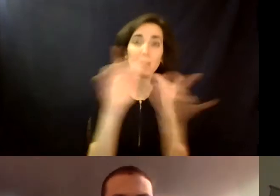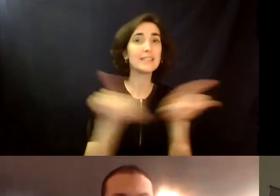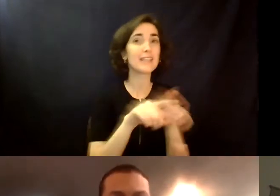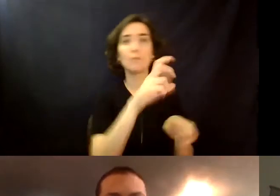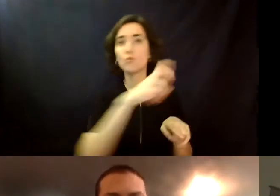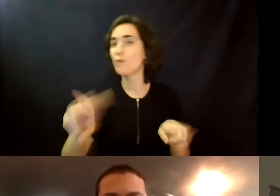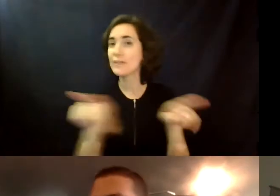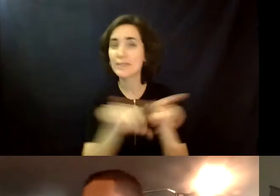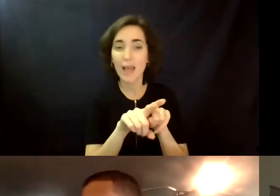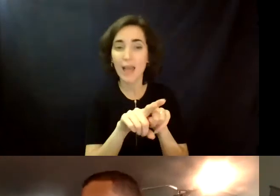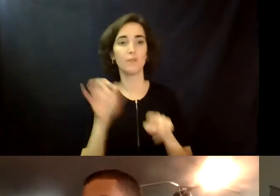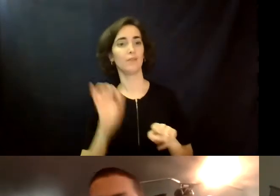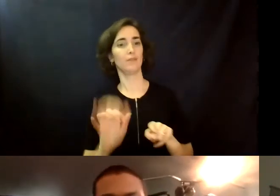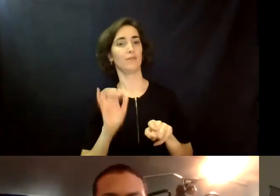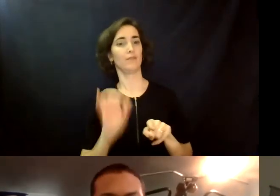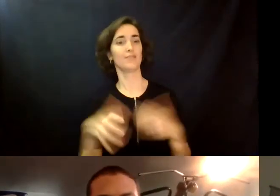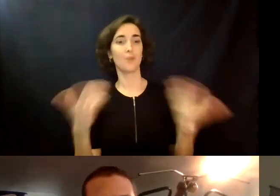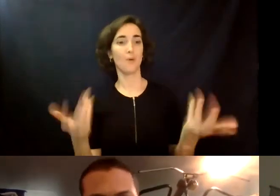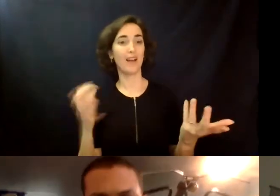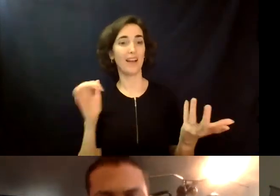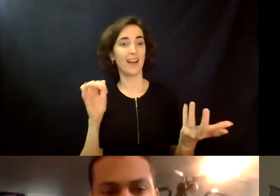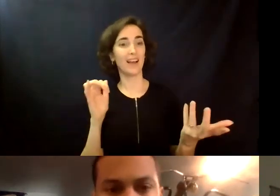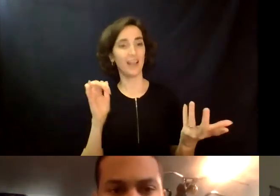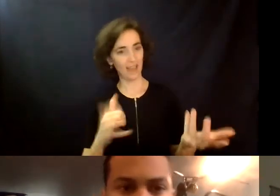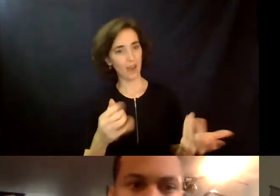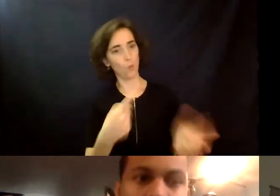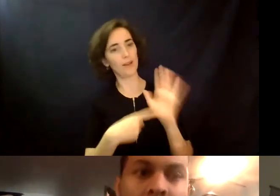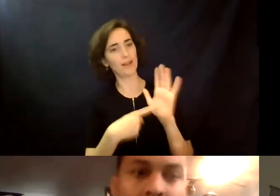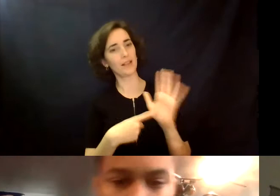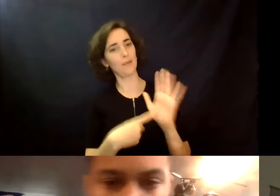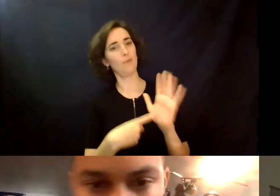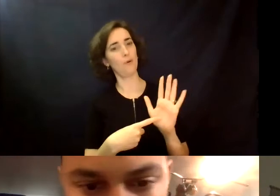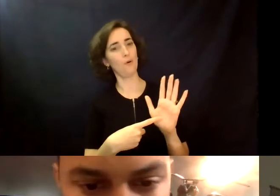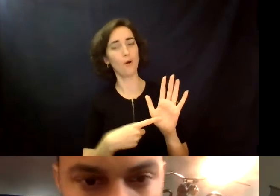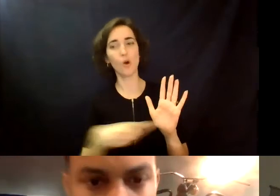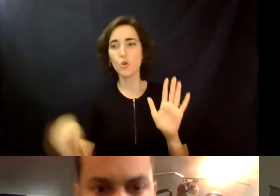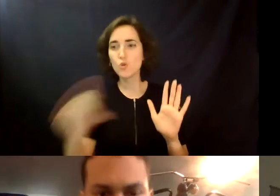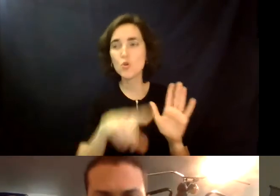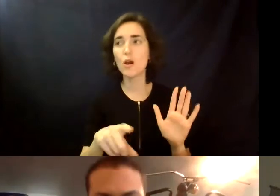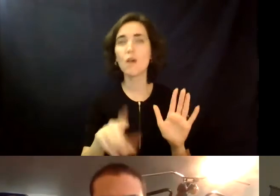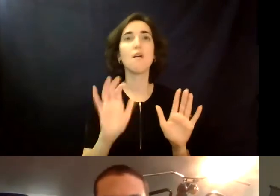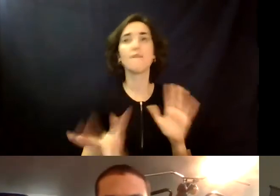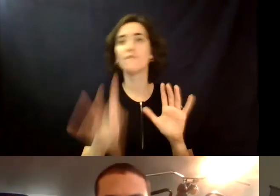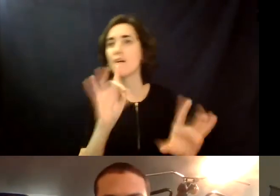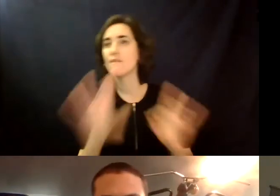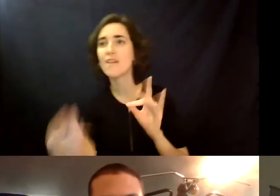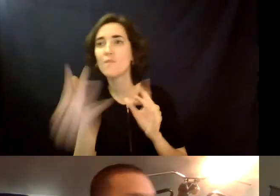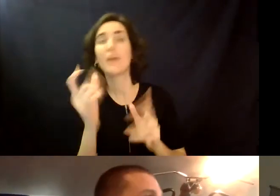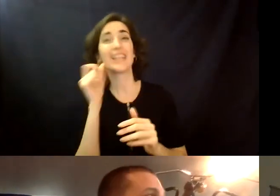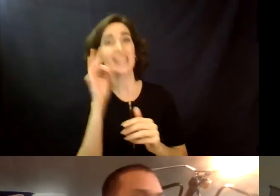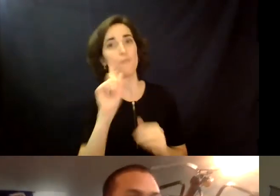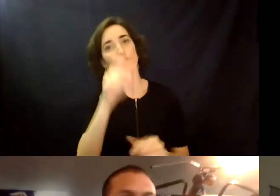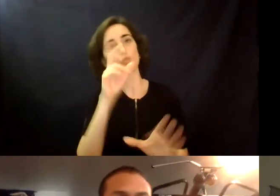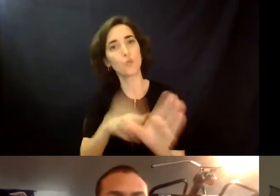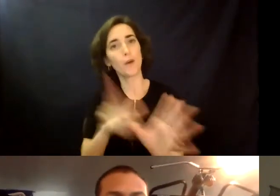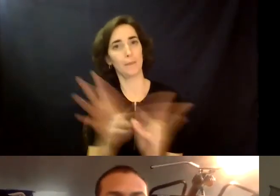So that's just a sample of the information that you can come across just by coming to the table and participating